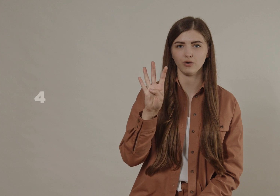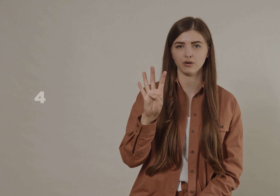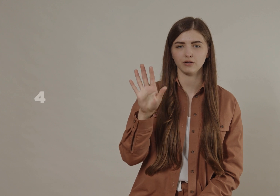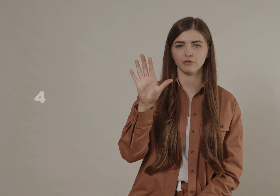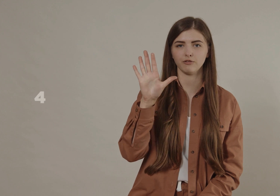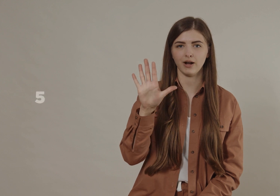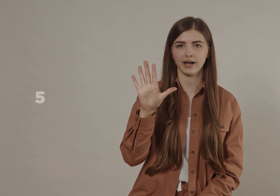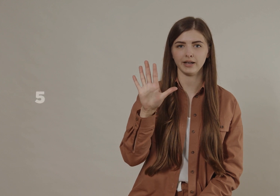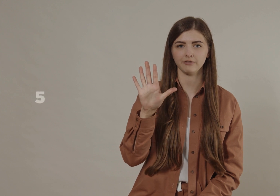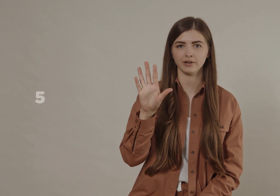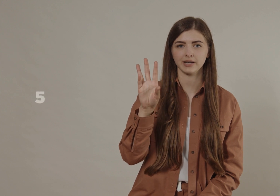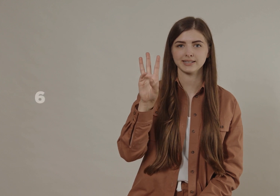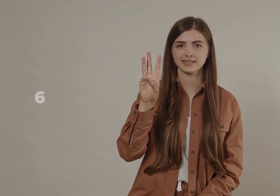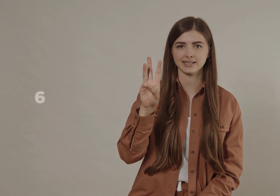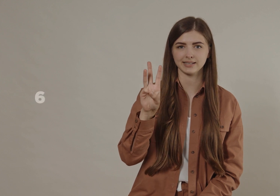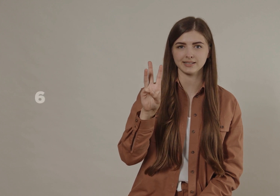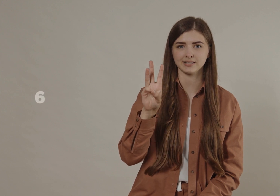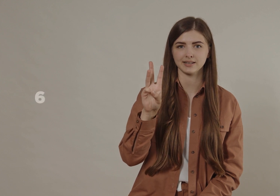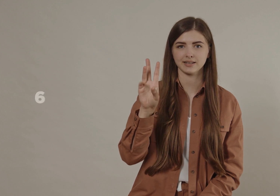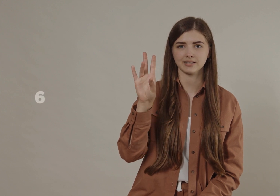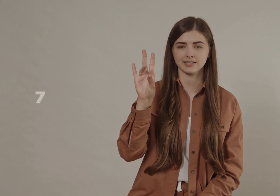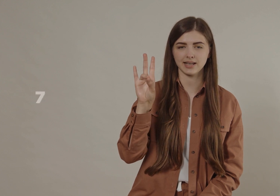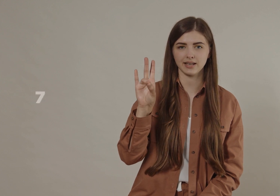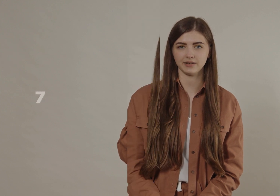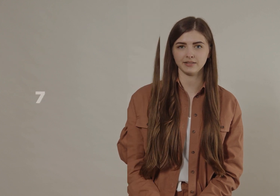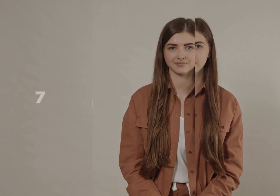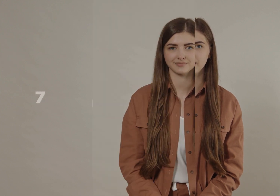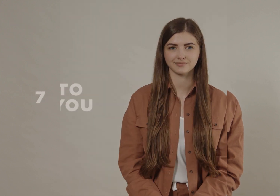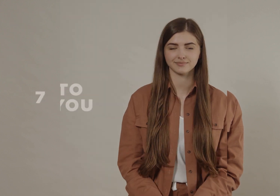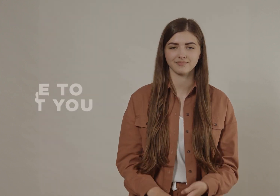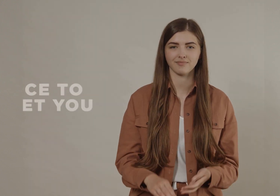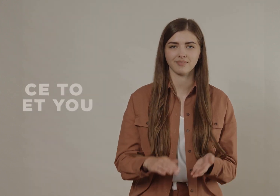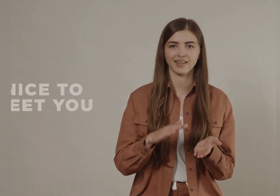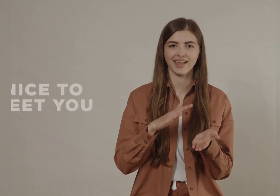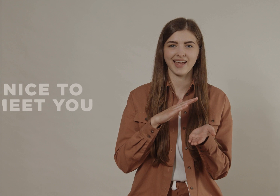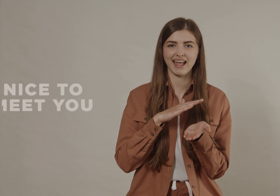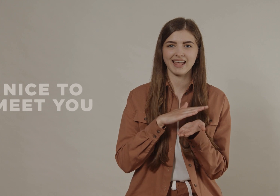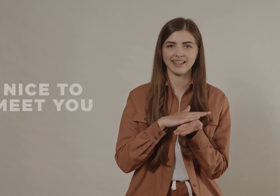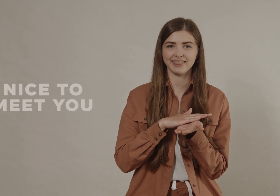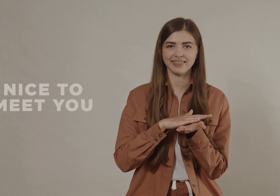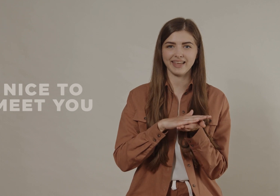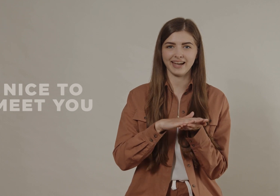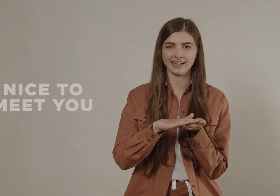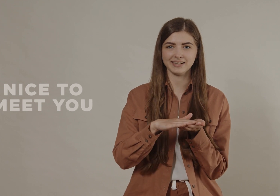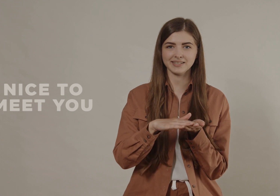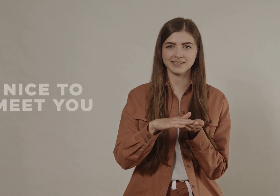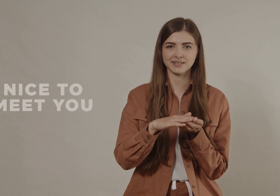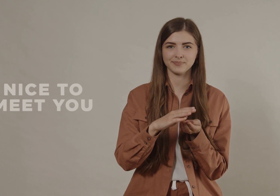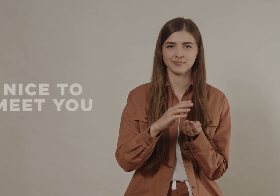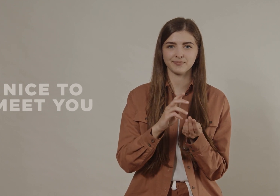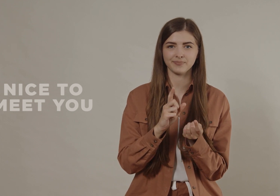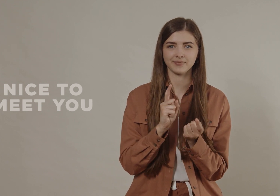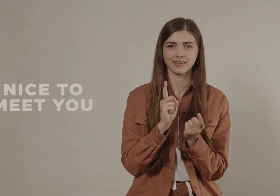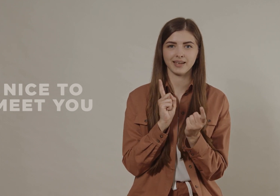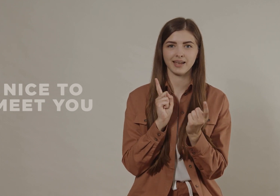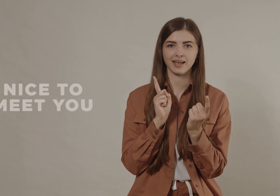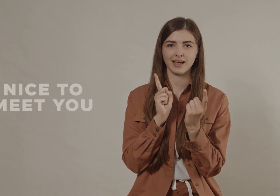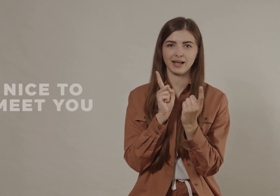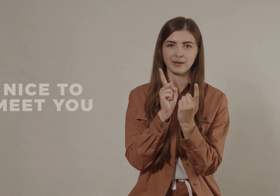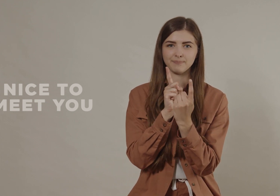What is the feeling of unworthiness? This type of belief makes people feel unworthy of small gains, things that happen